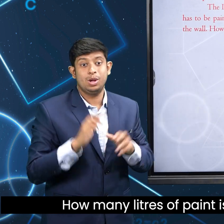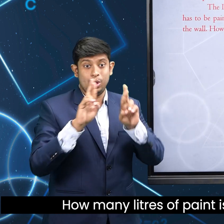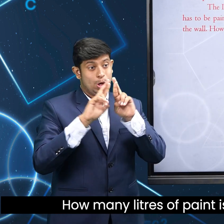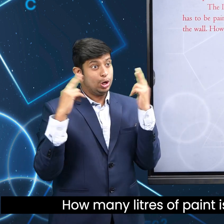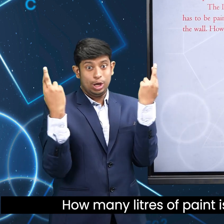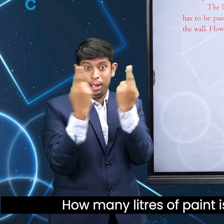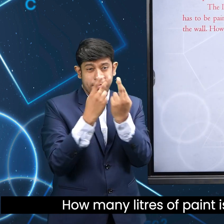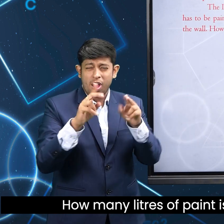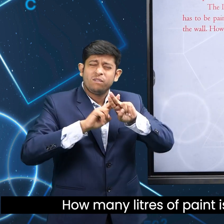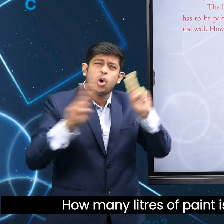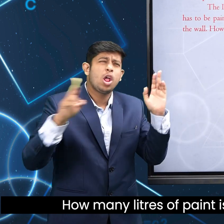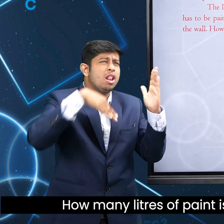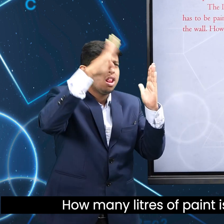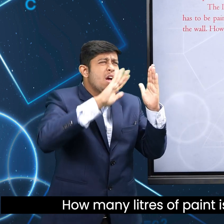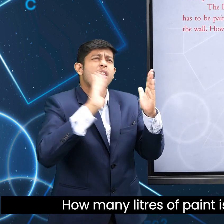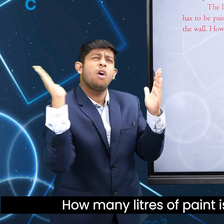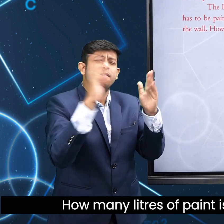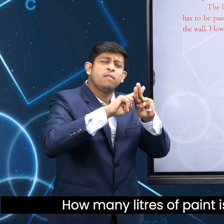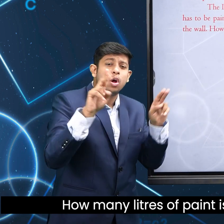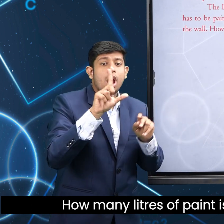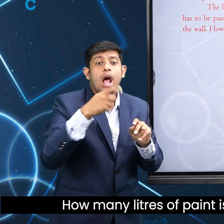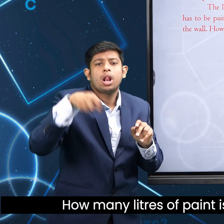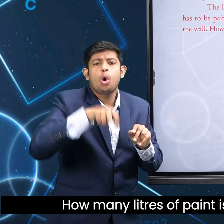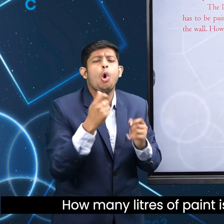how many liters of paint is required to paint the entire room?